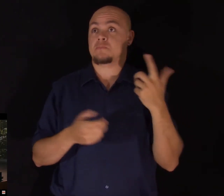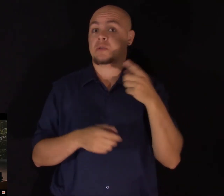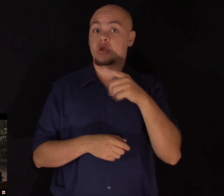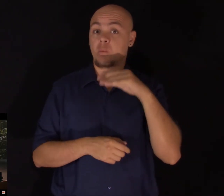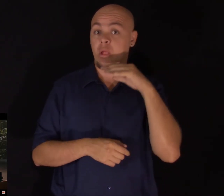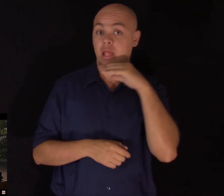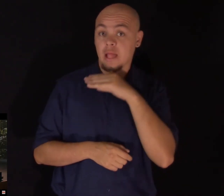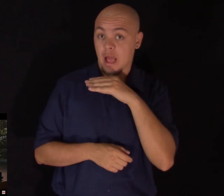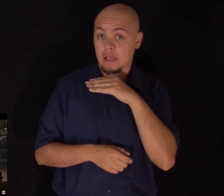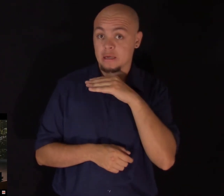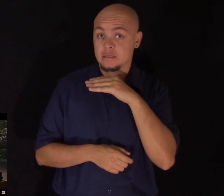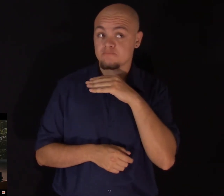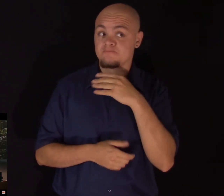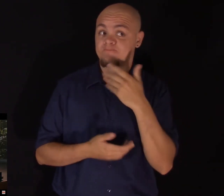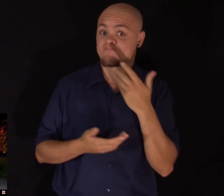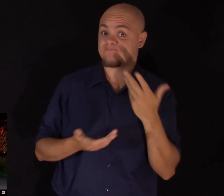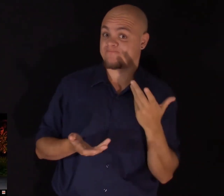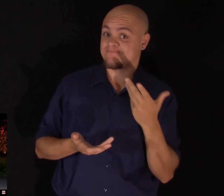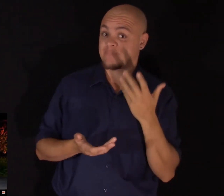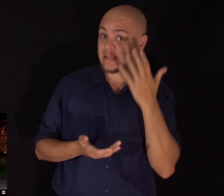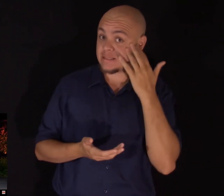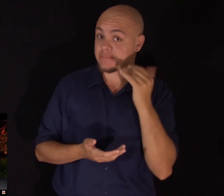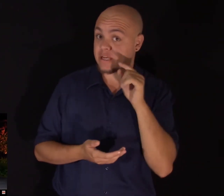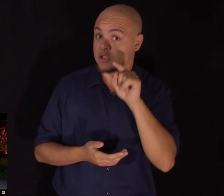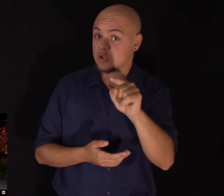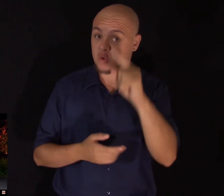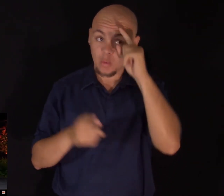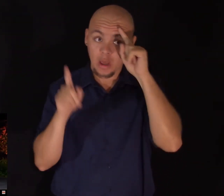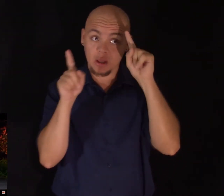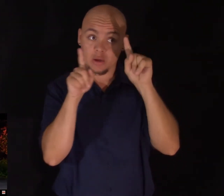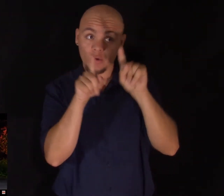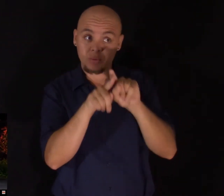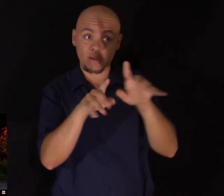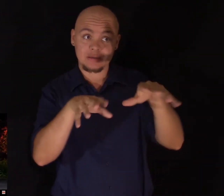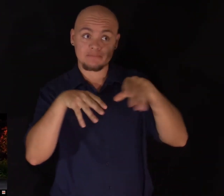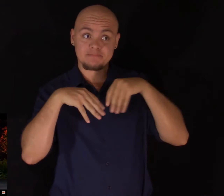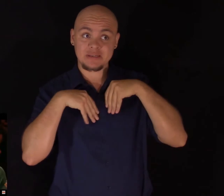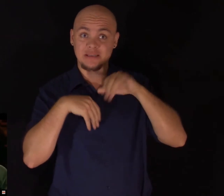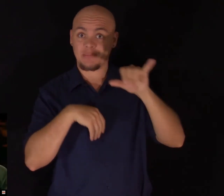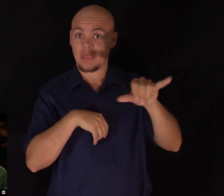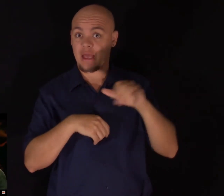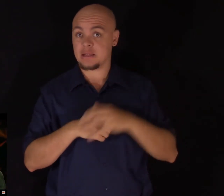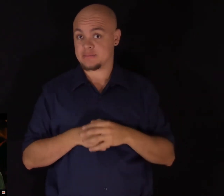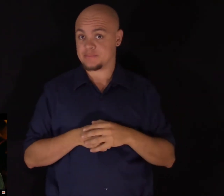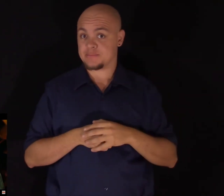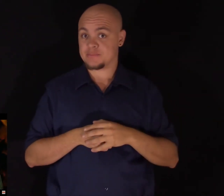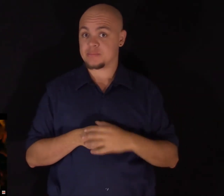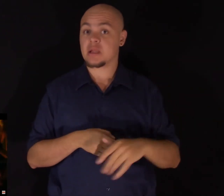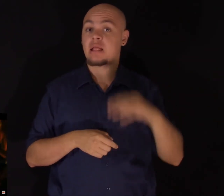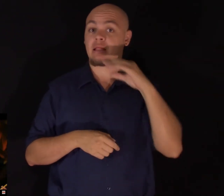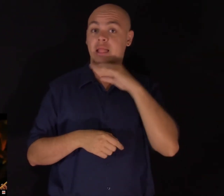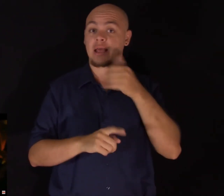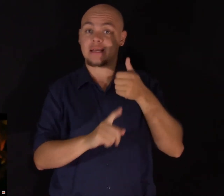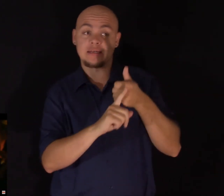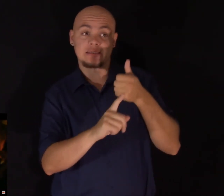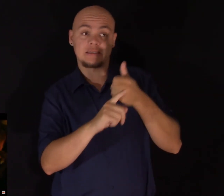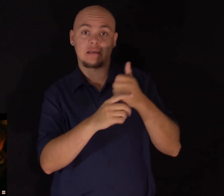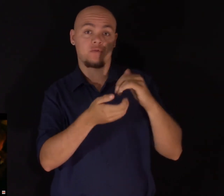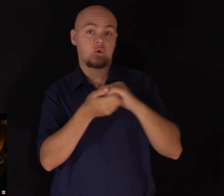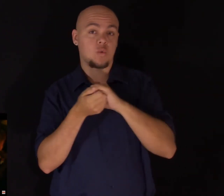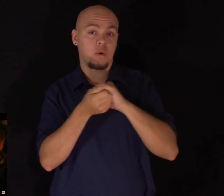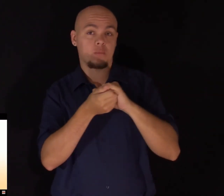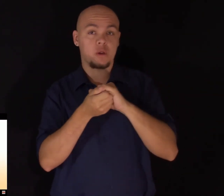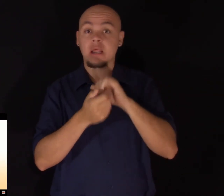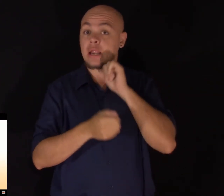lied to, it's because you agreed to get lied to. Truth number one about lying: lying's a cooperative act. Now, not all lies